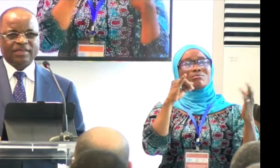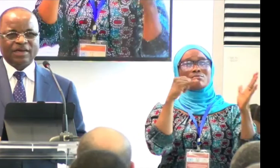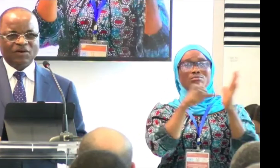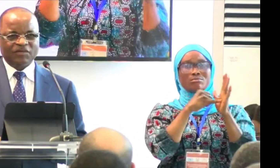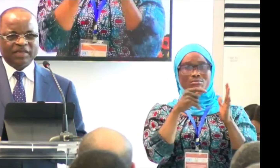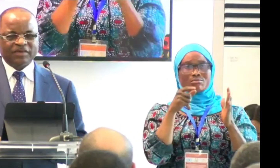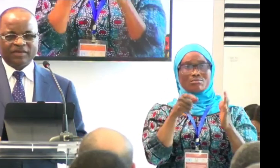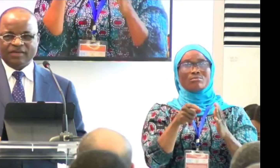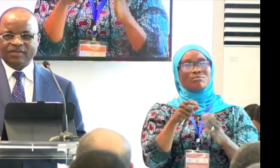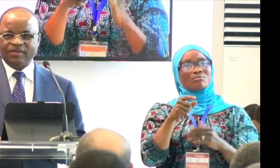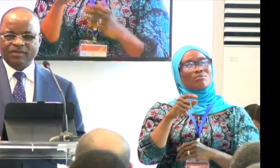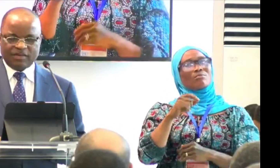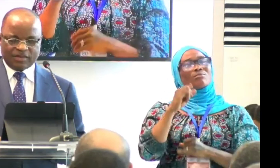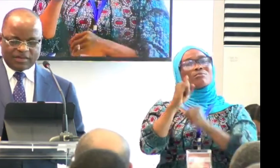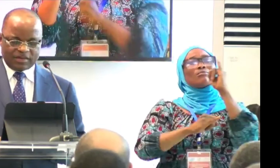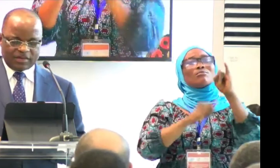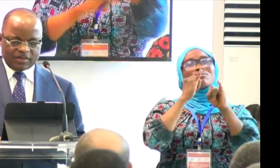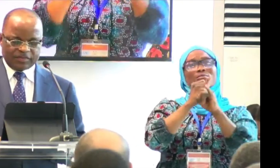the intergovernmental